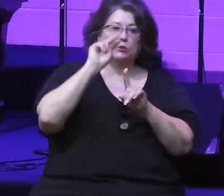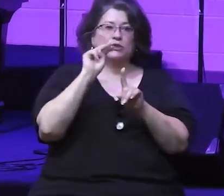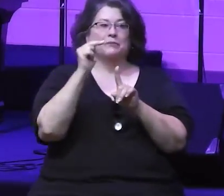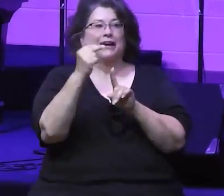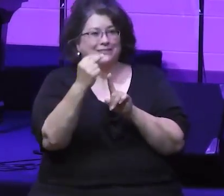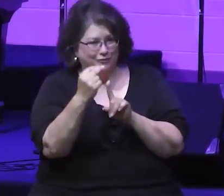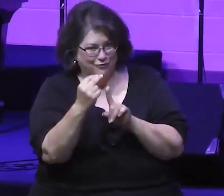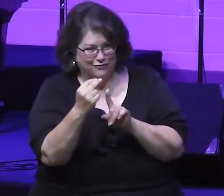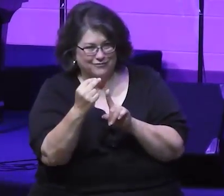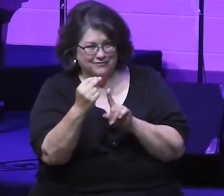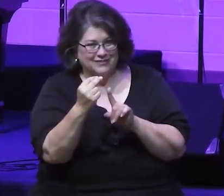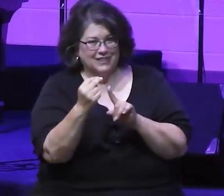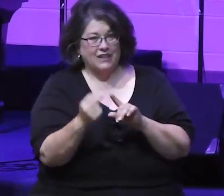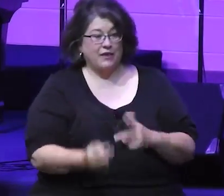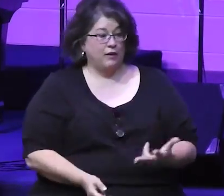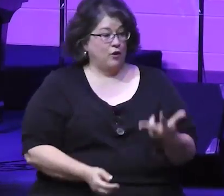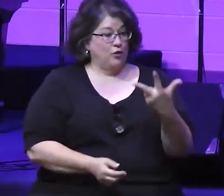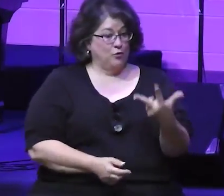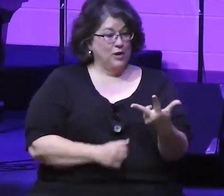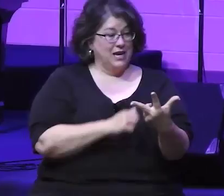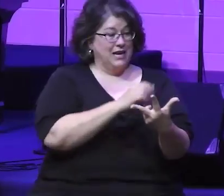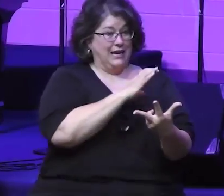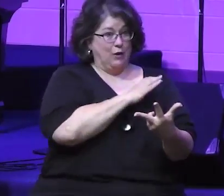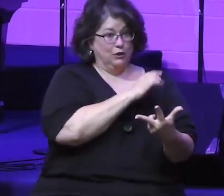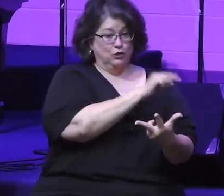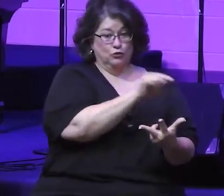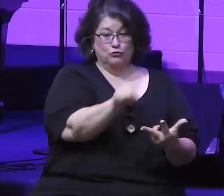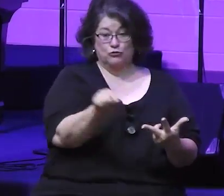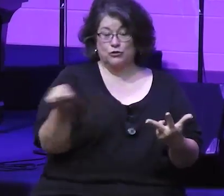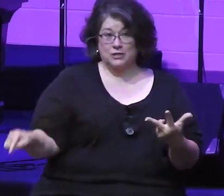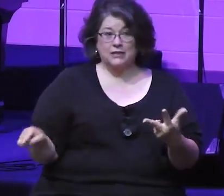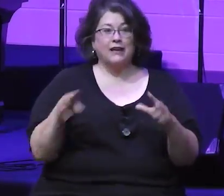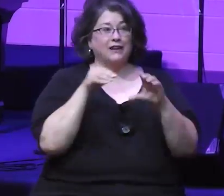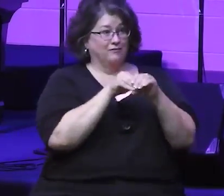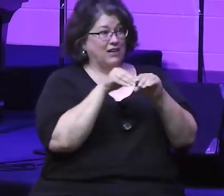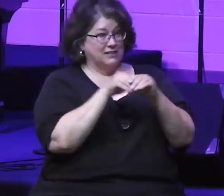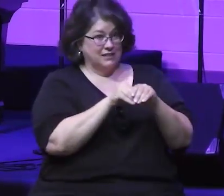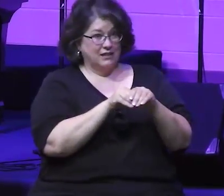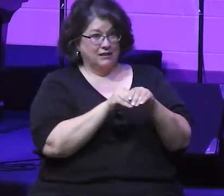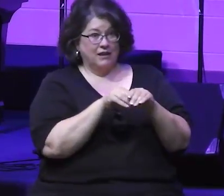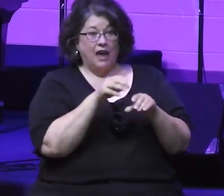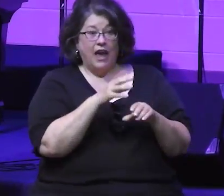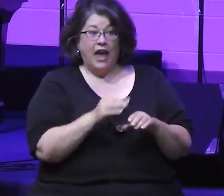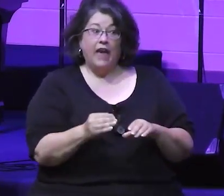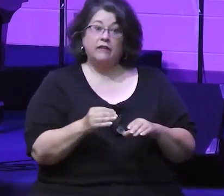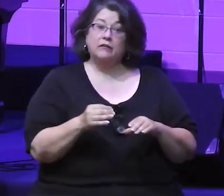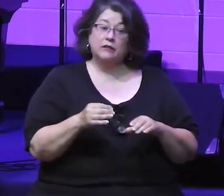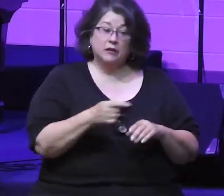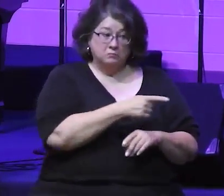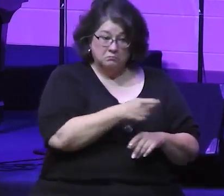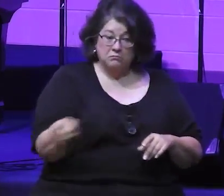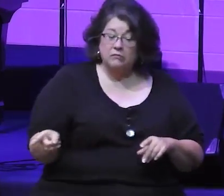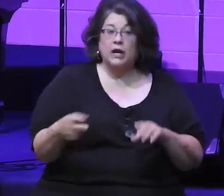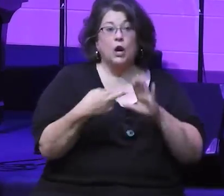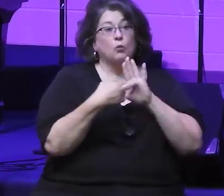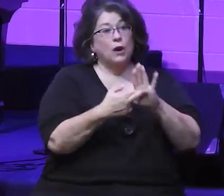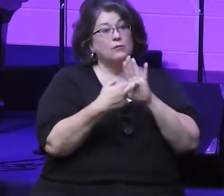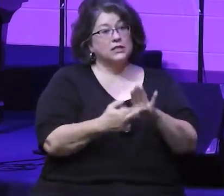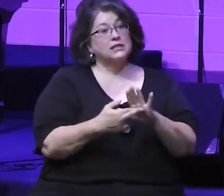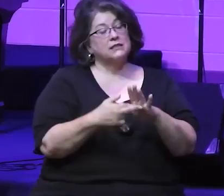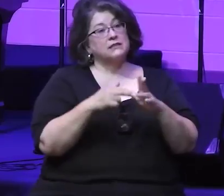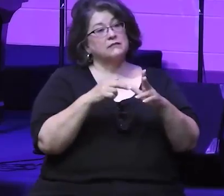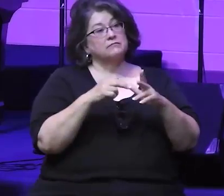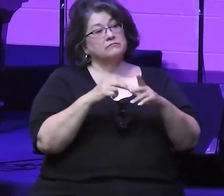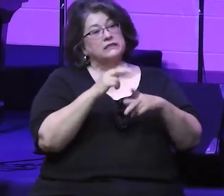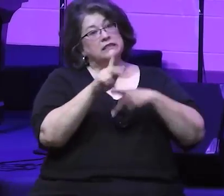And then there's 3 characters who are investing, and they are actually representing types of people who are responding